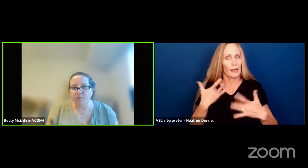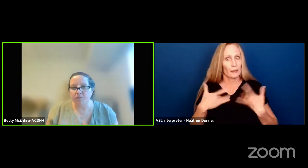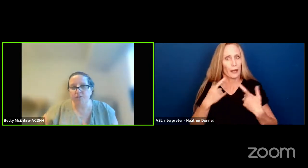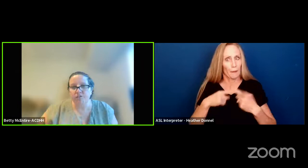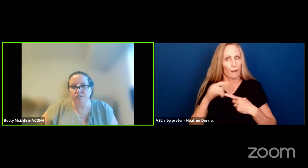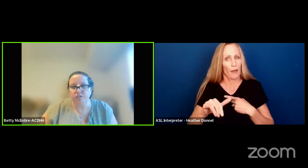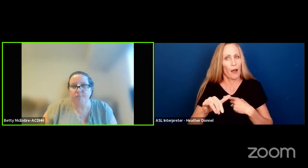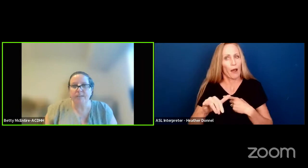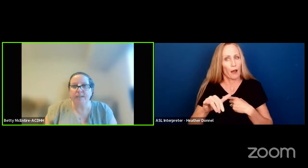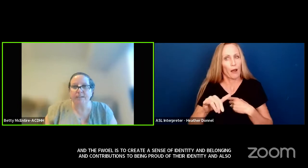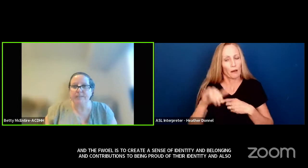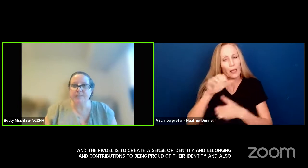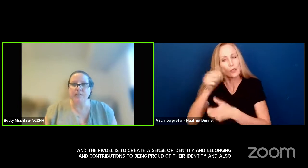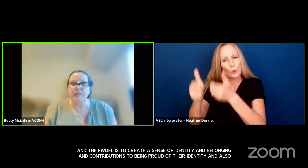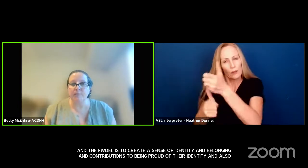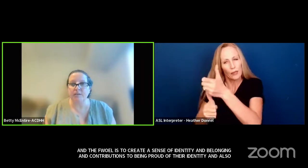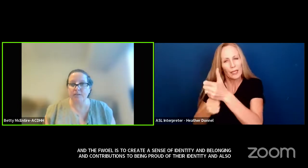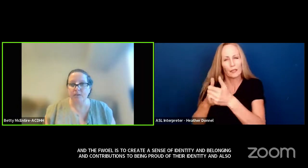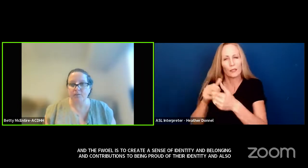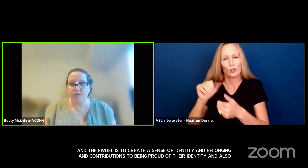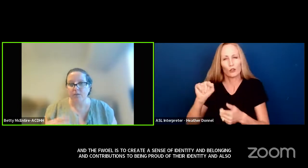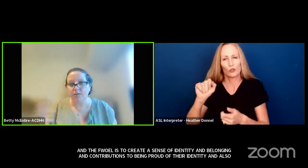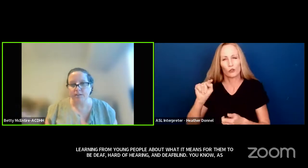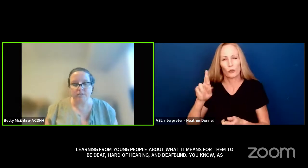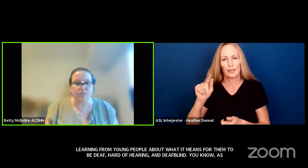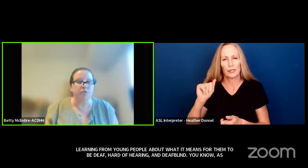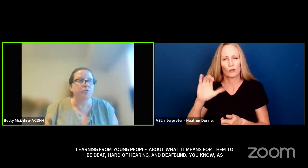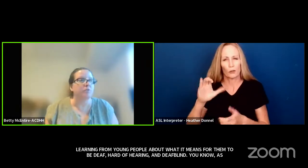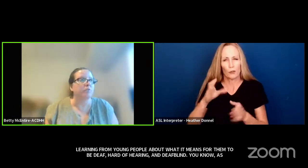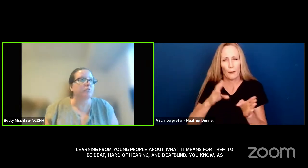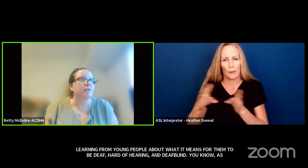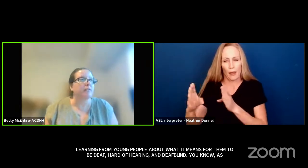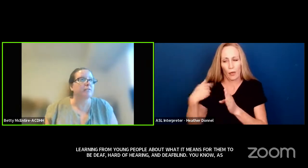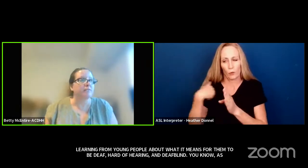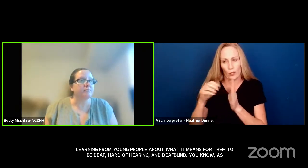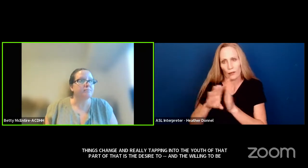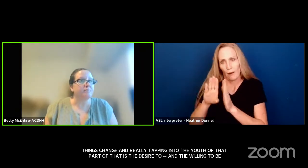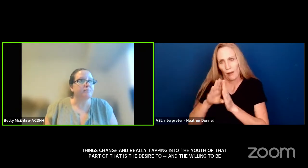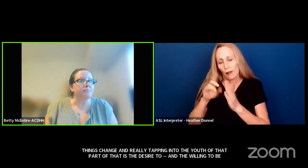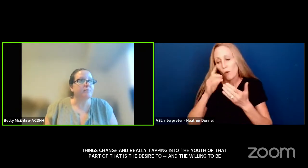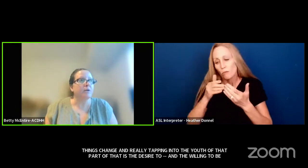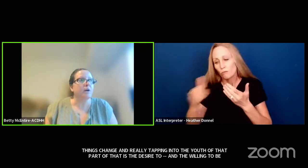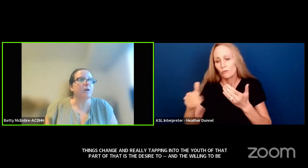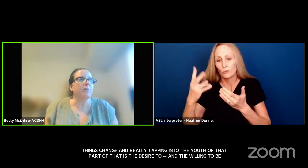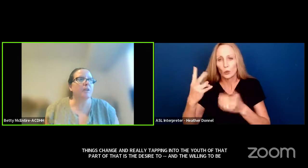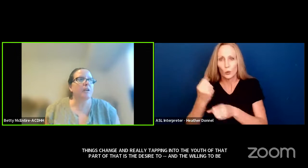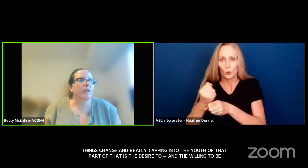is part of the strategic plan and developing over the next 2 to 3 years.